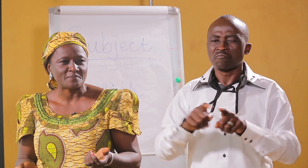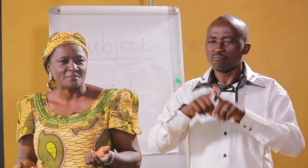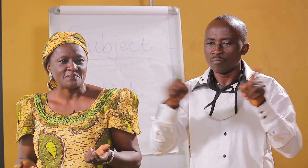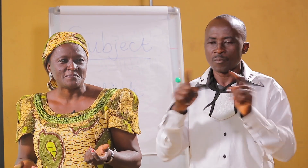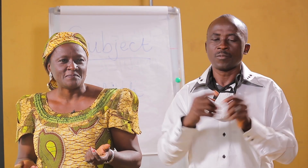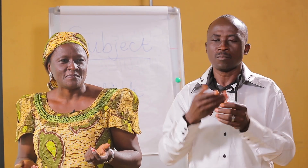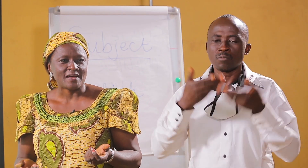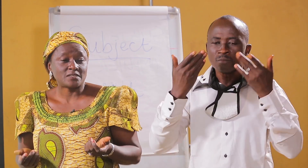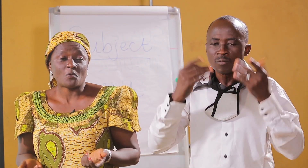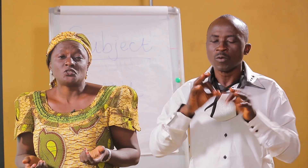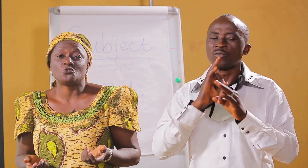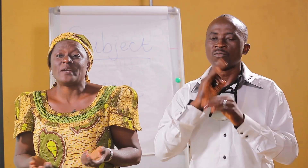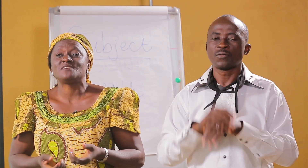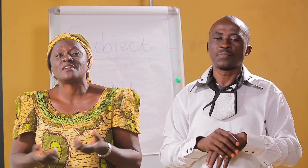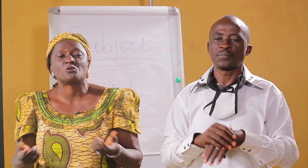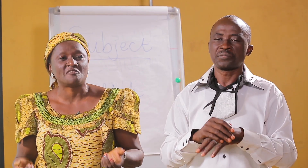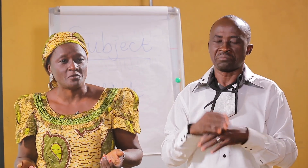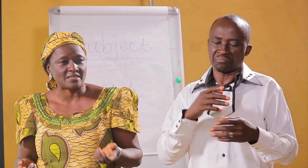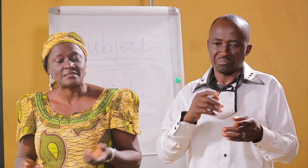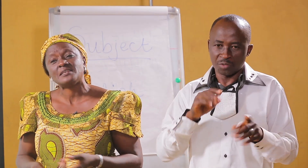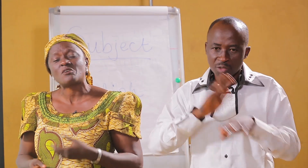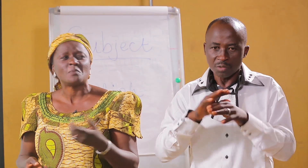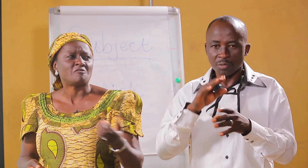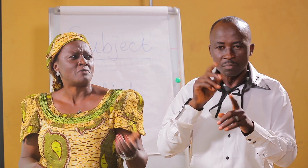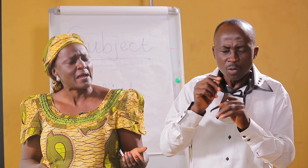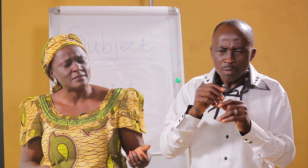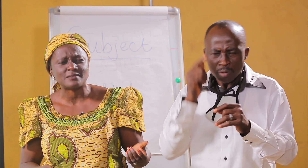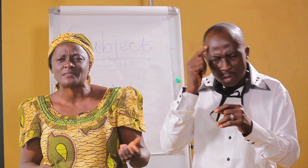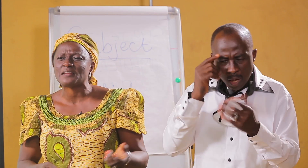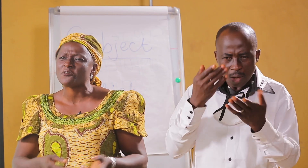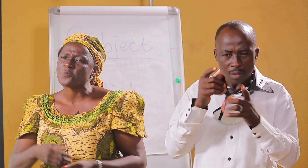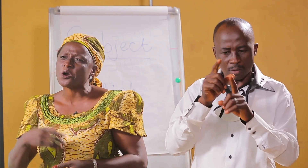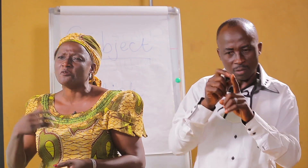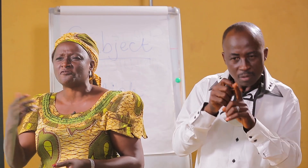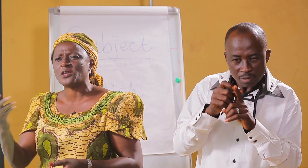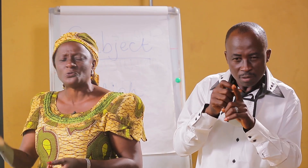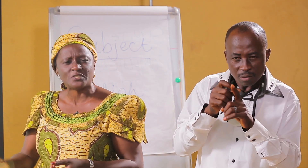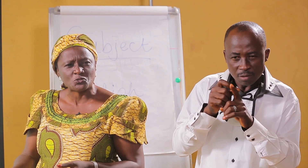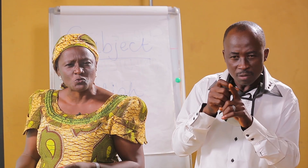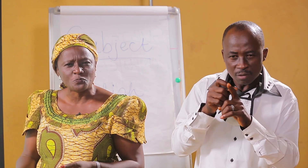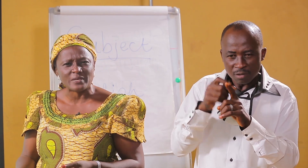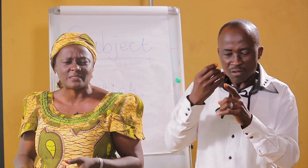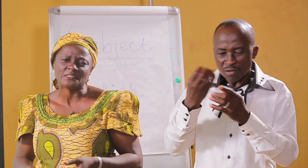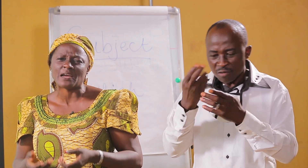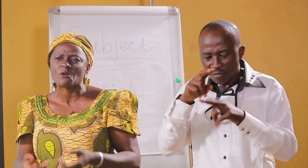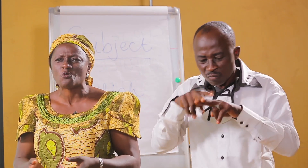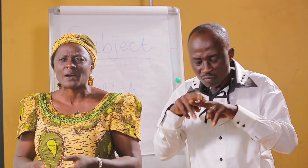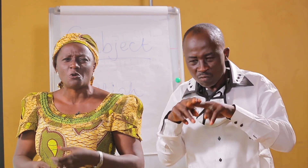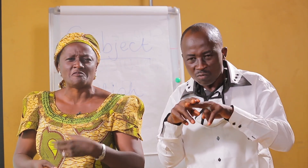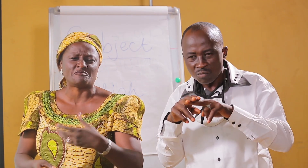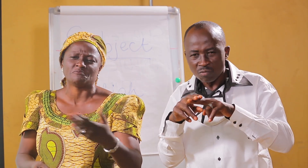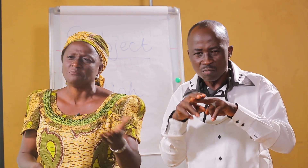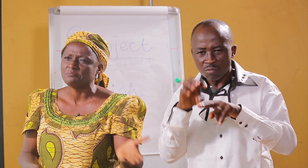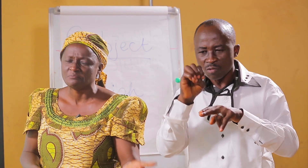aroma. At a point, you might even get confused. Is it the aroma of rice? Is it aroma of egusi soup? Is it the